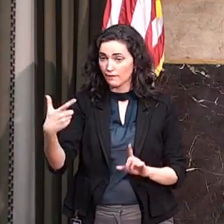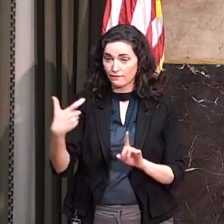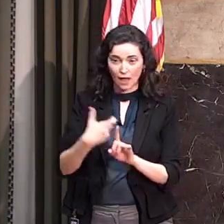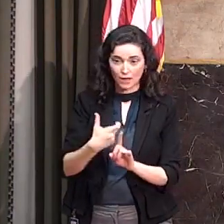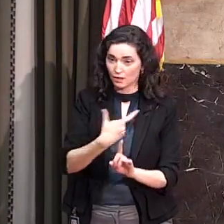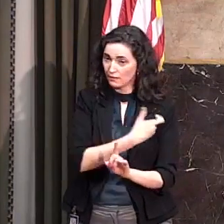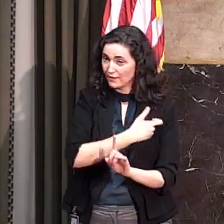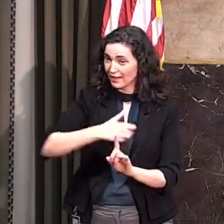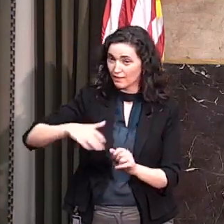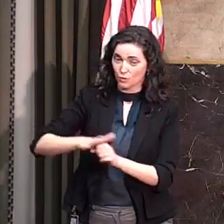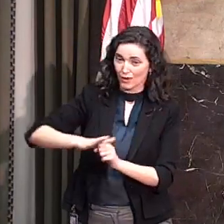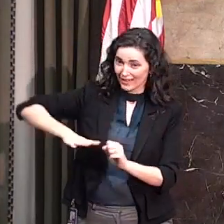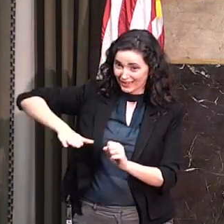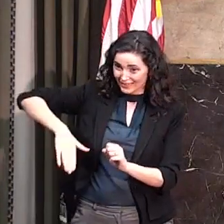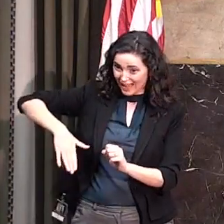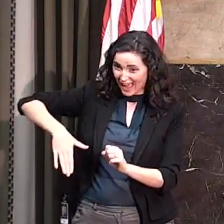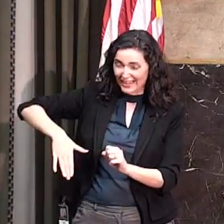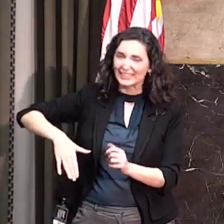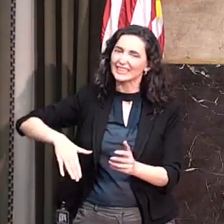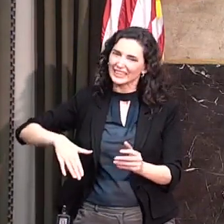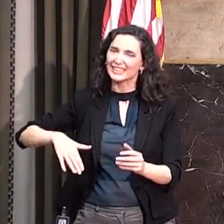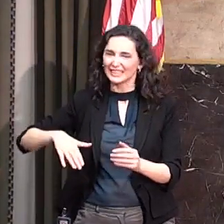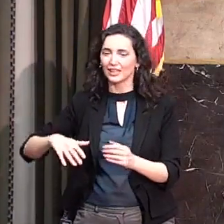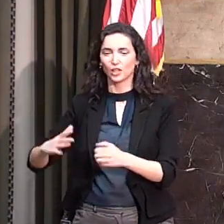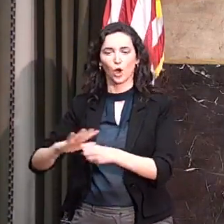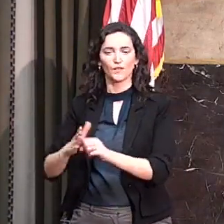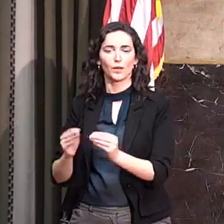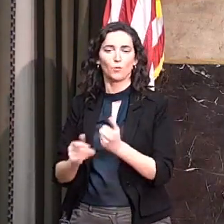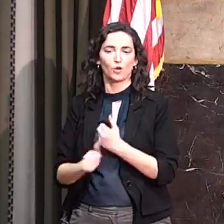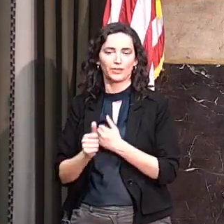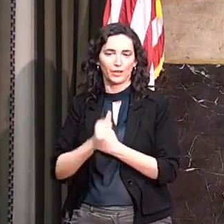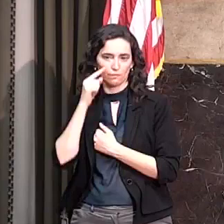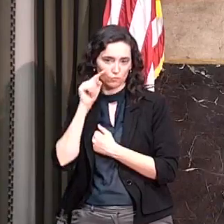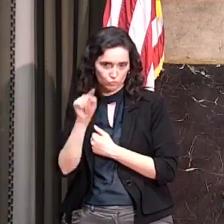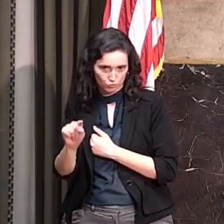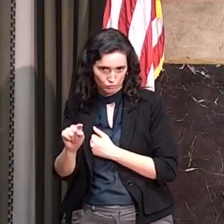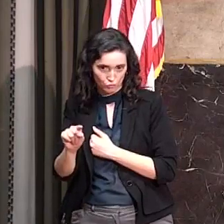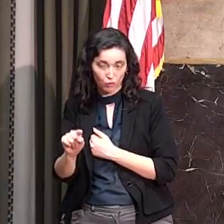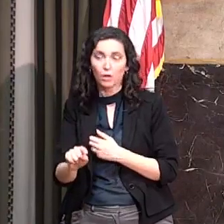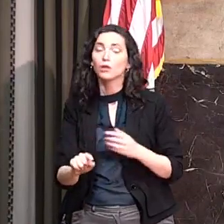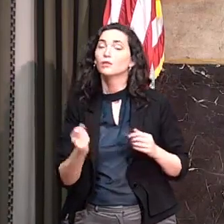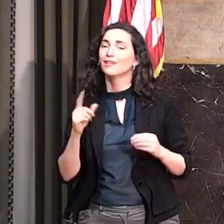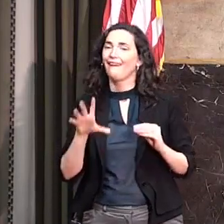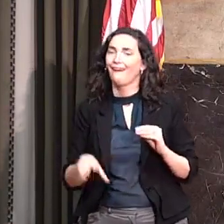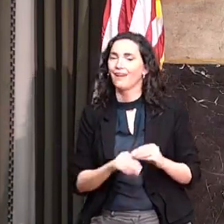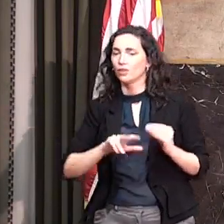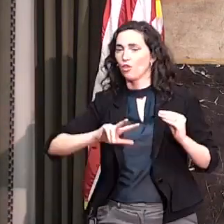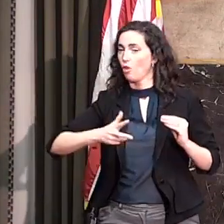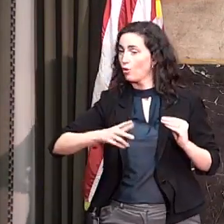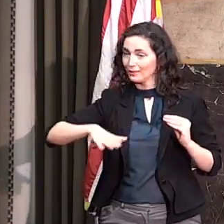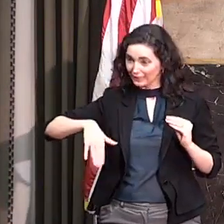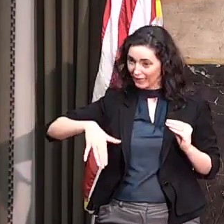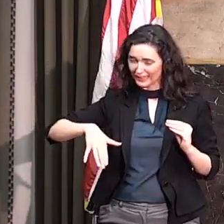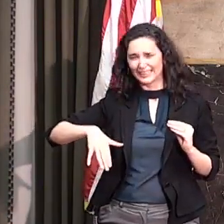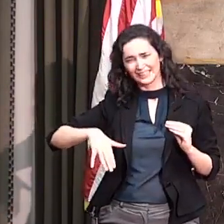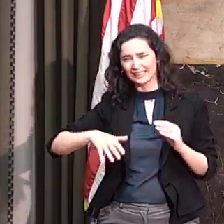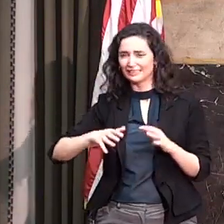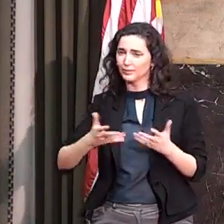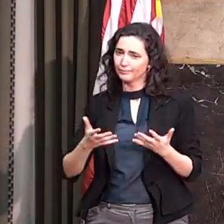vaccinated, fully vaccinated, and then obviously boosted as well, because we know whether you have immunity